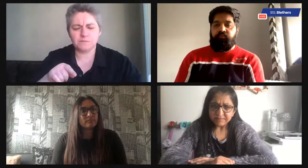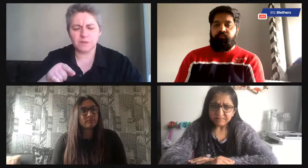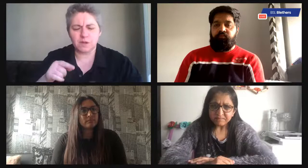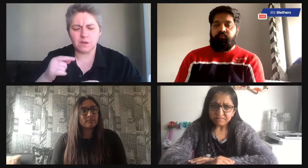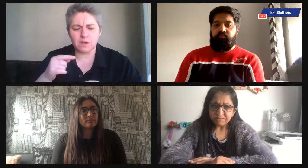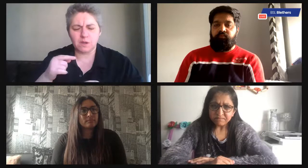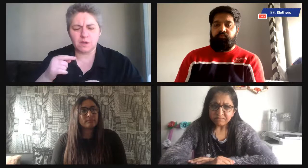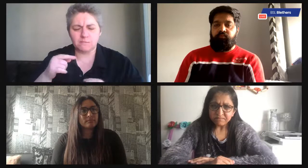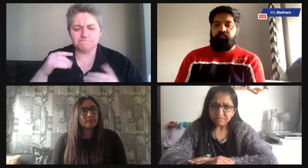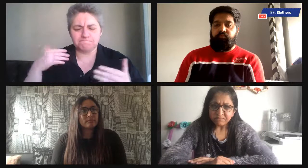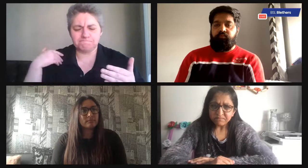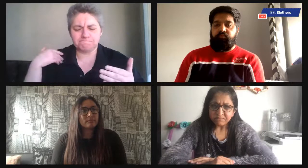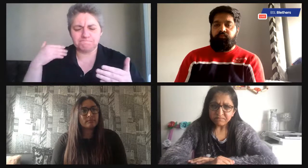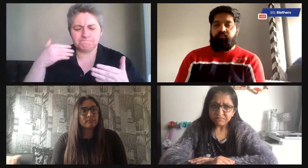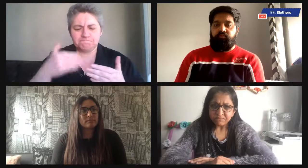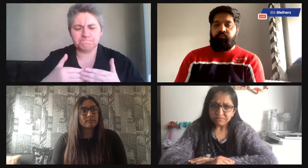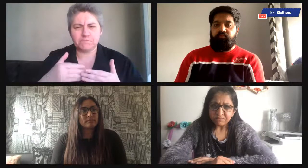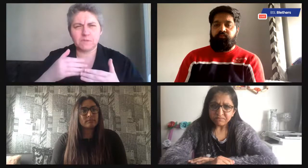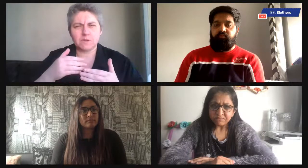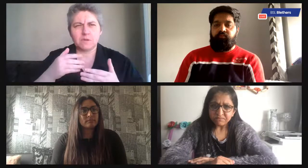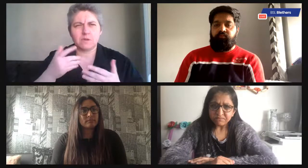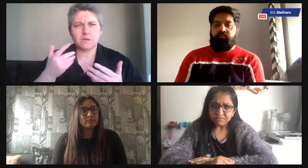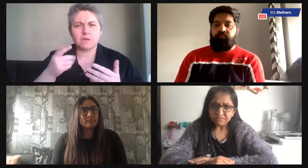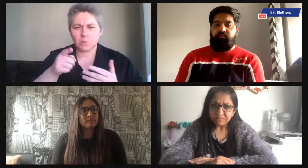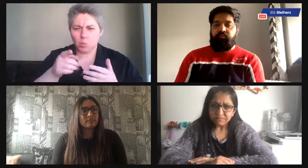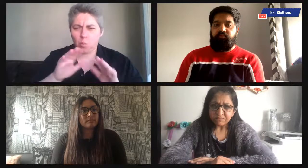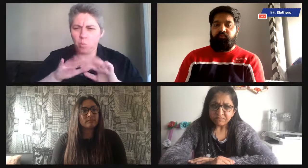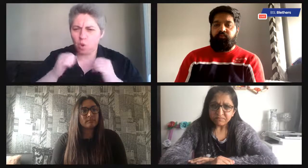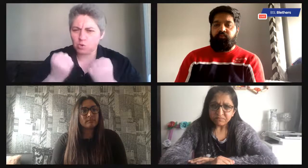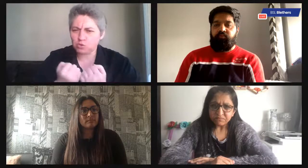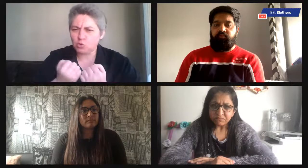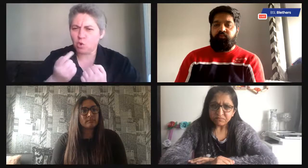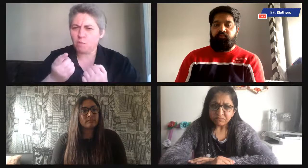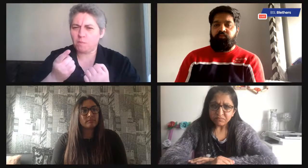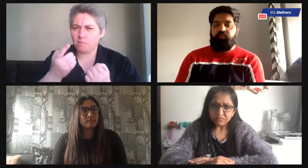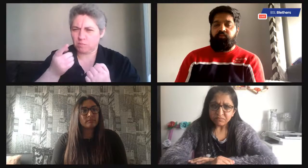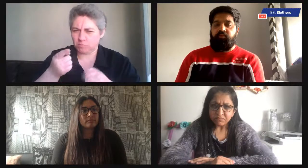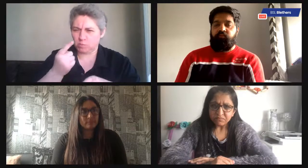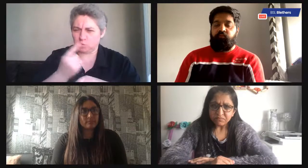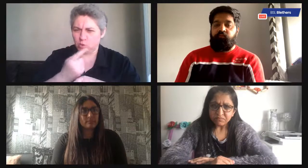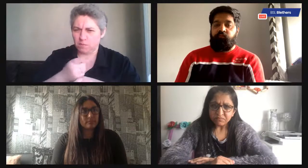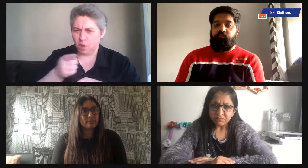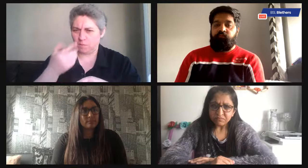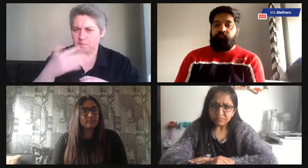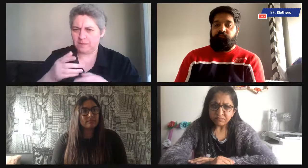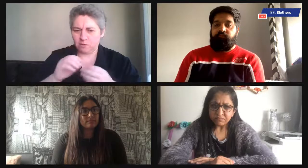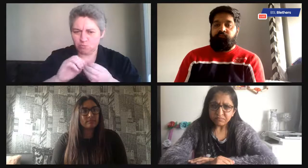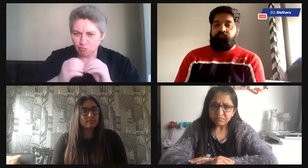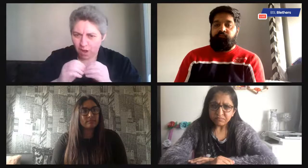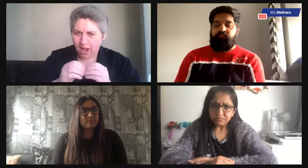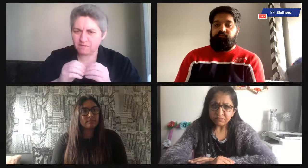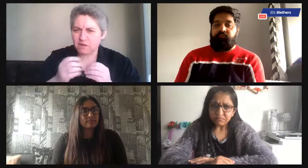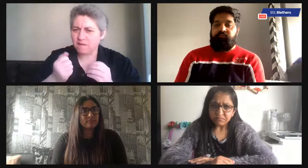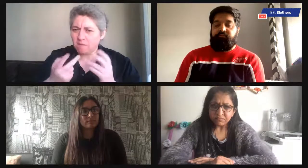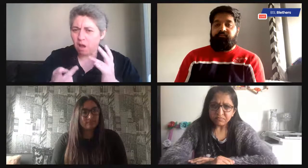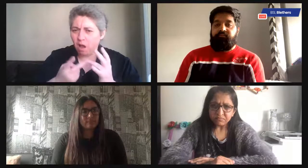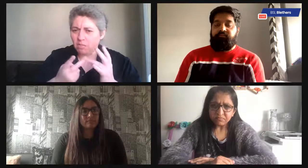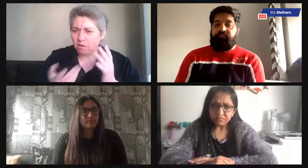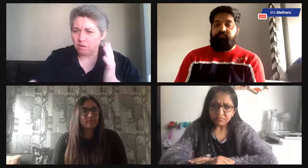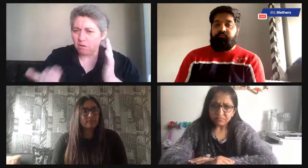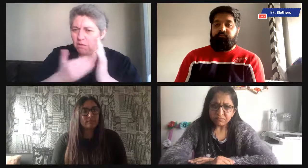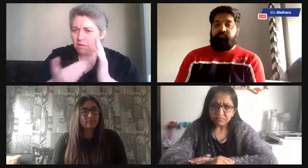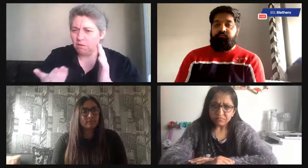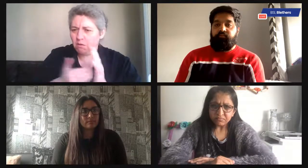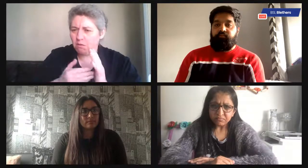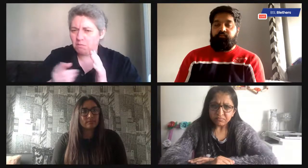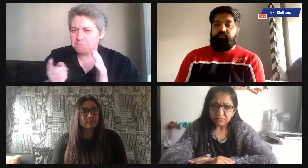Eids. So I'm want to ask you guys, the workshop that you've been doing and the activities that you've